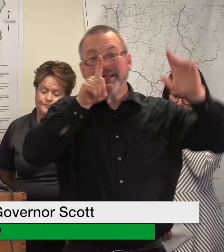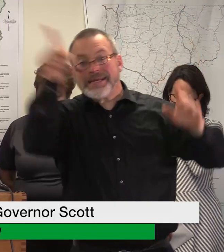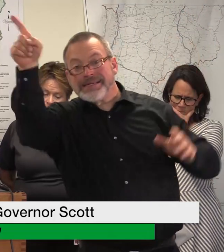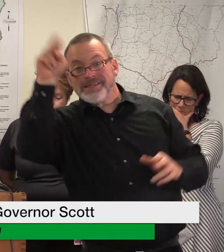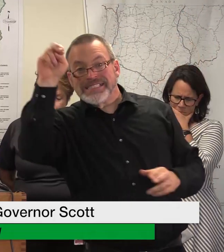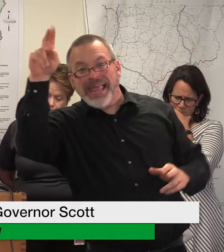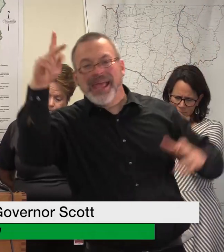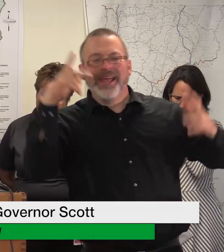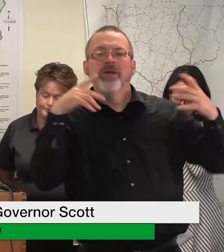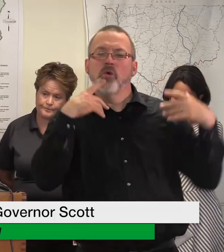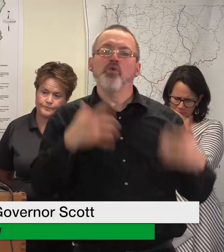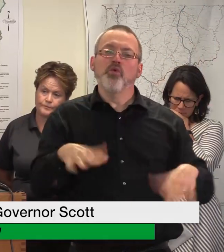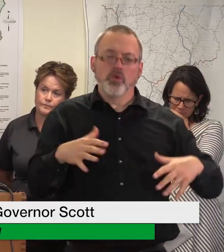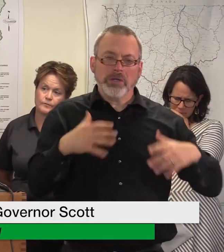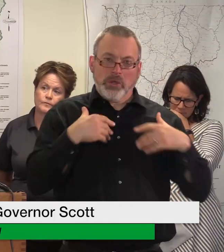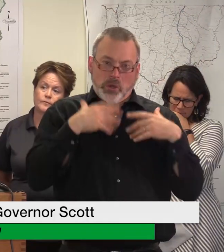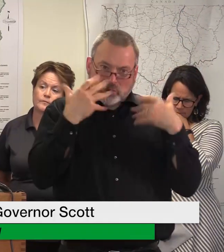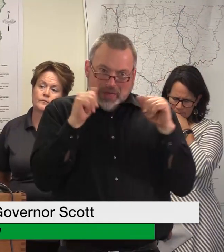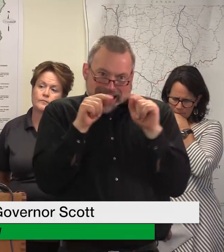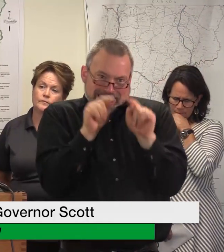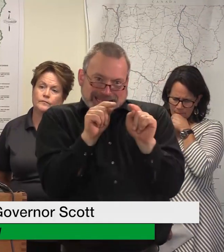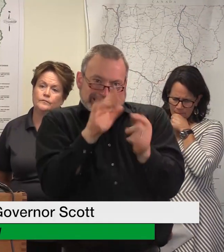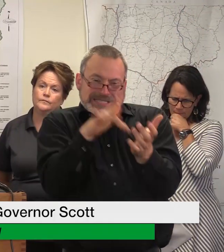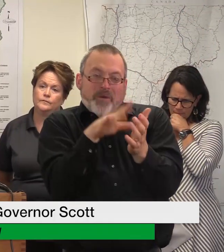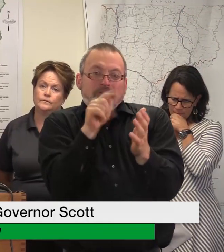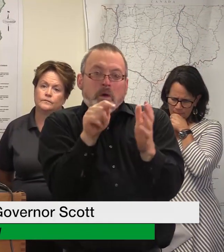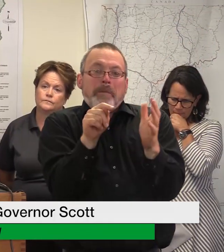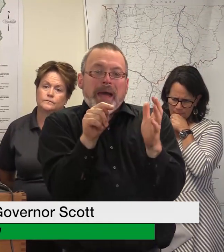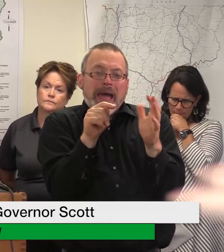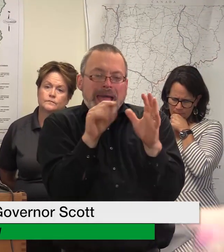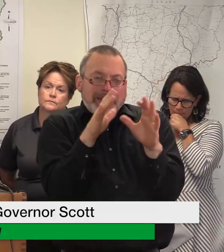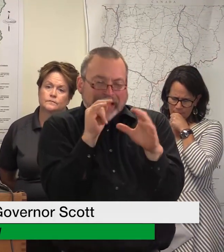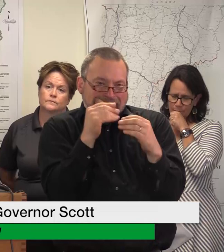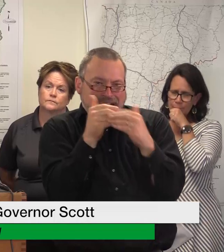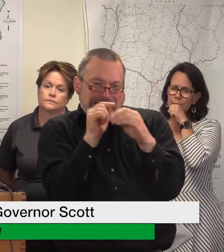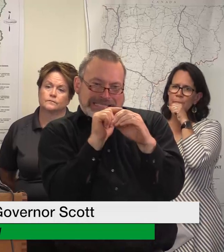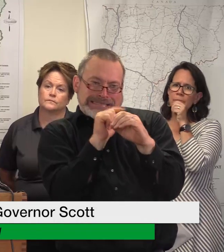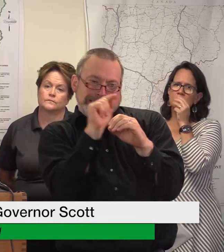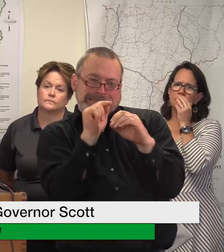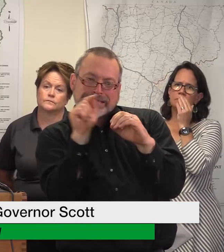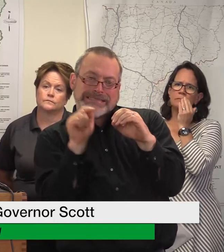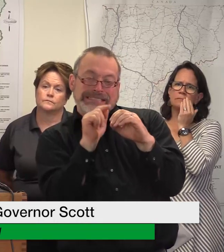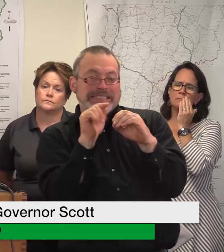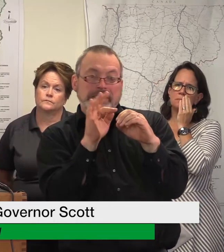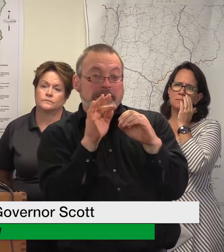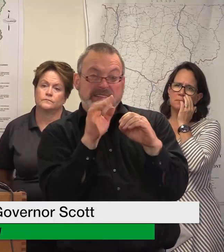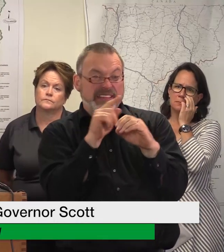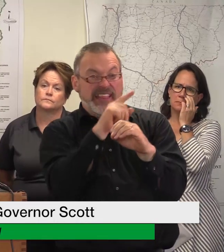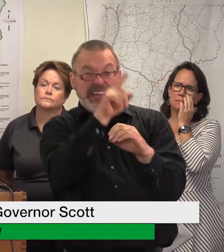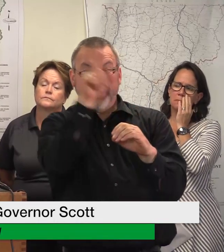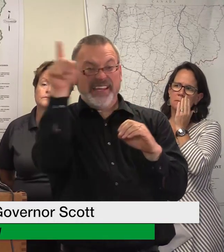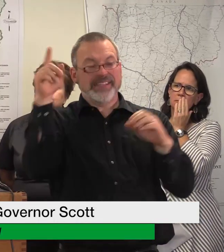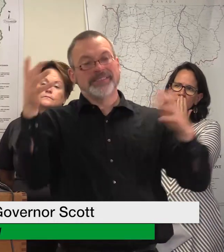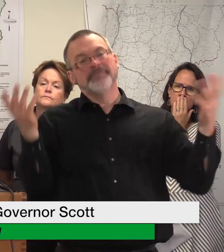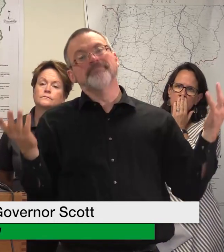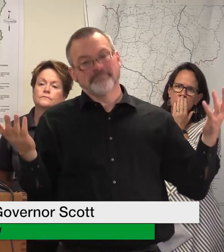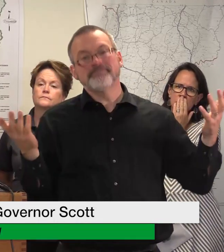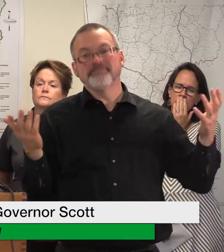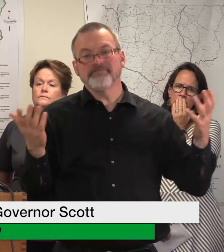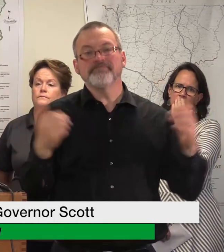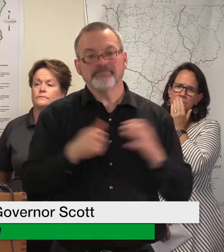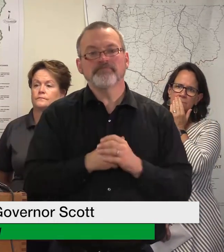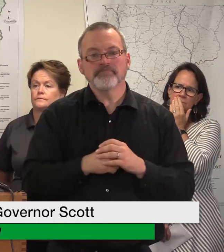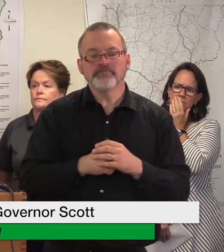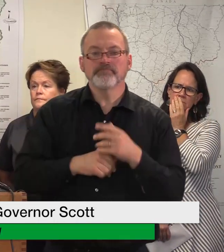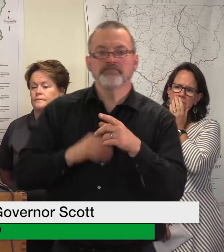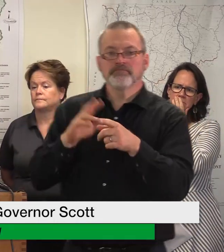first, and then looking for other opportunities as well. And does the state order those trailers, and how many would you